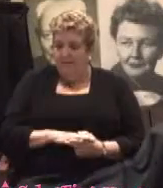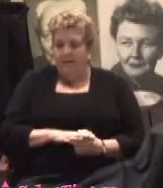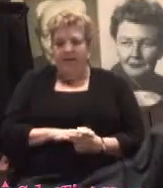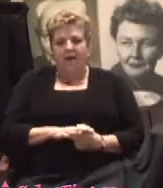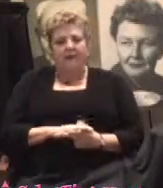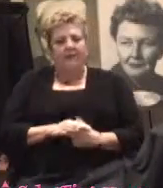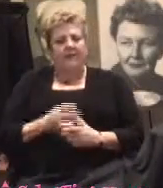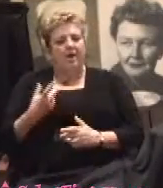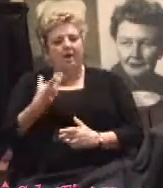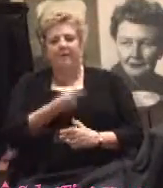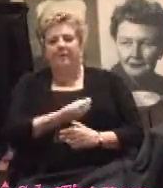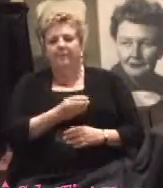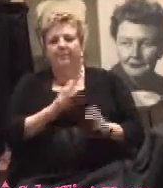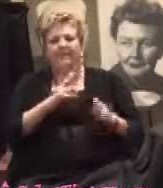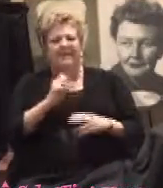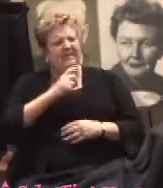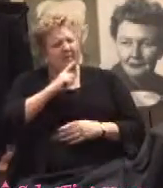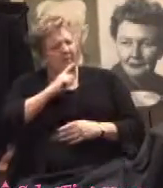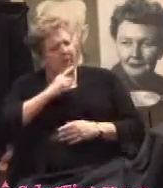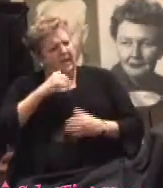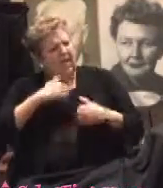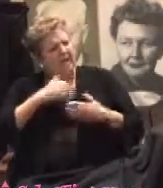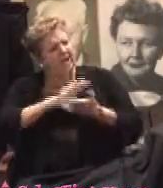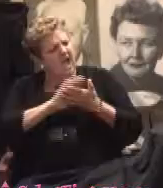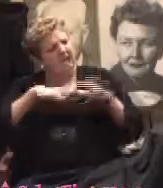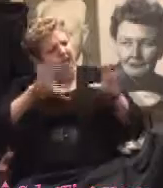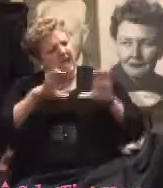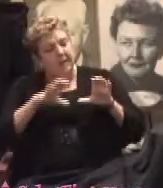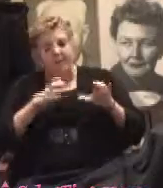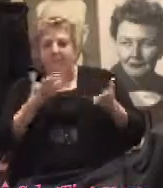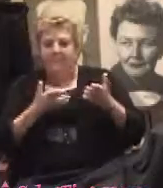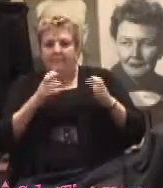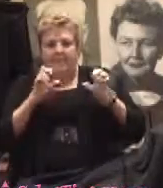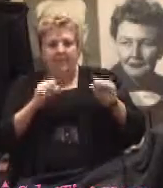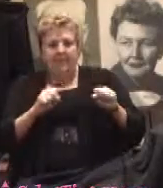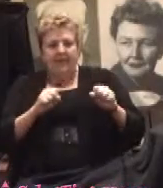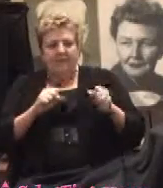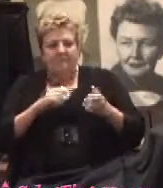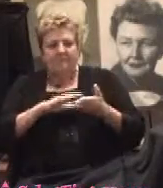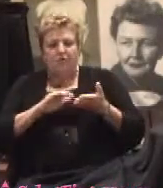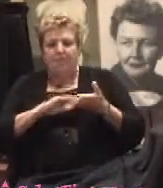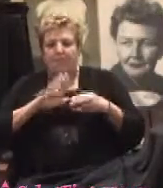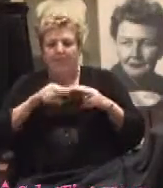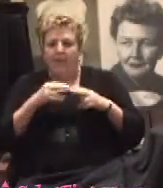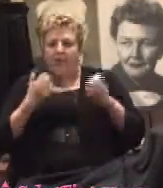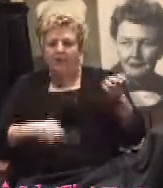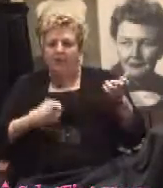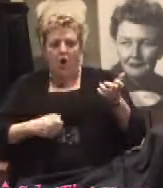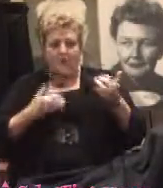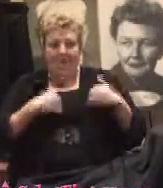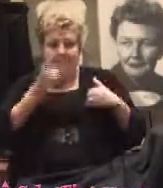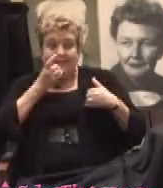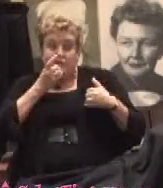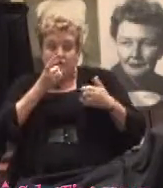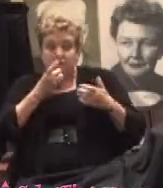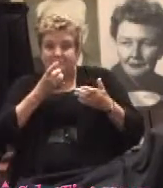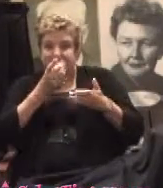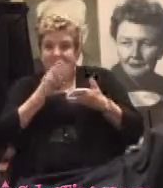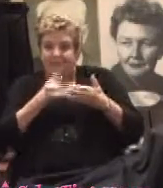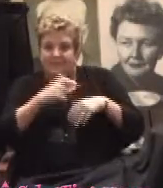to her and said, "I've had such a nice time. Maybe we could miss this, forget about this guitar and have dinner sometime." And she turned to me,